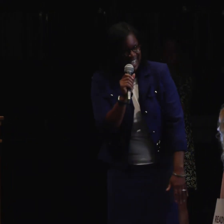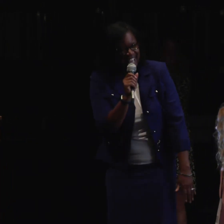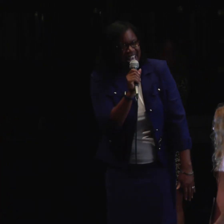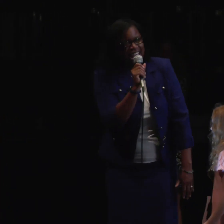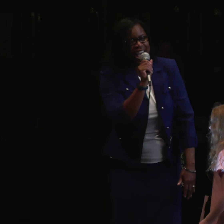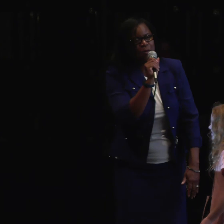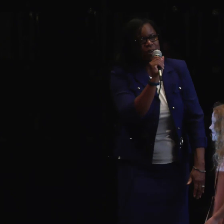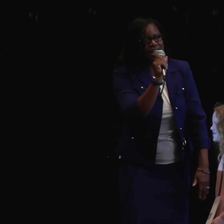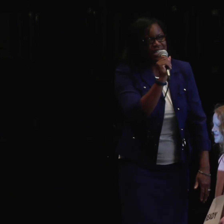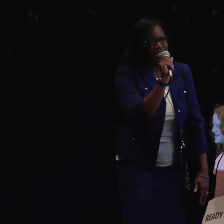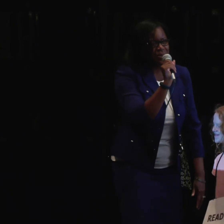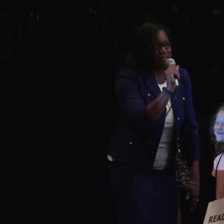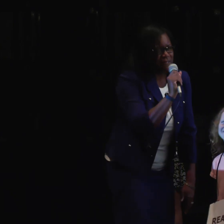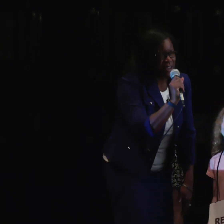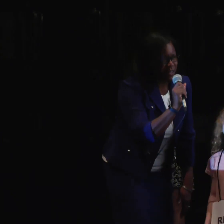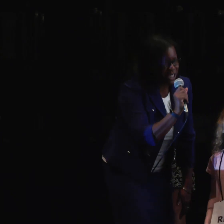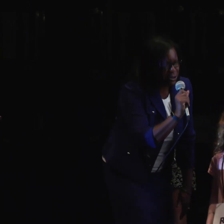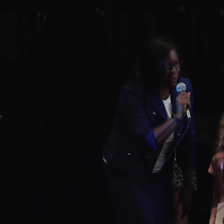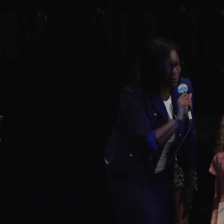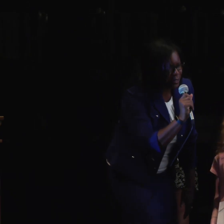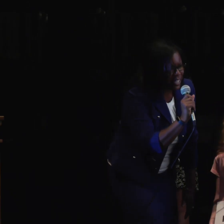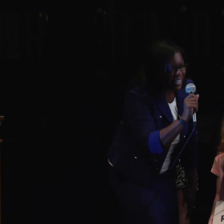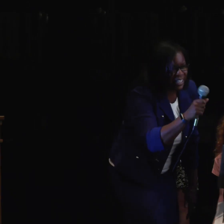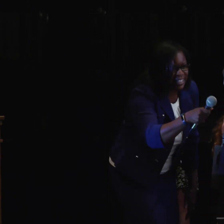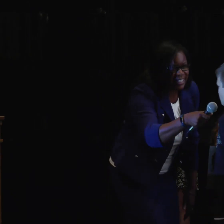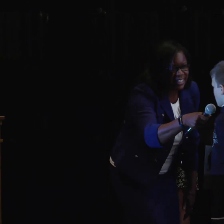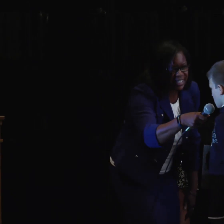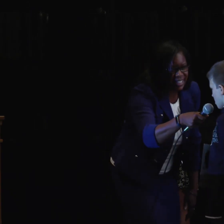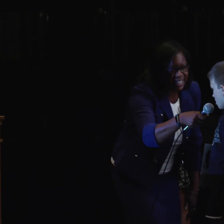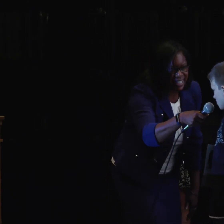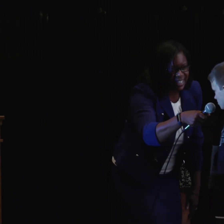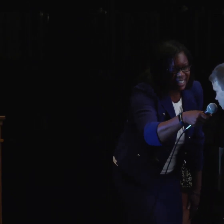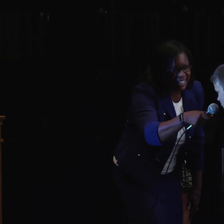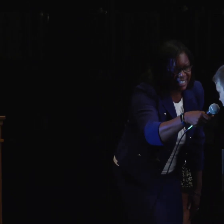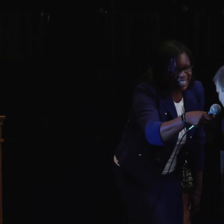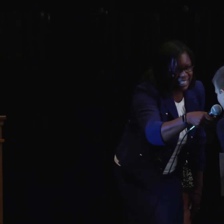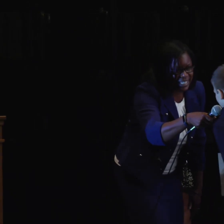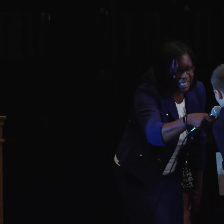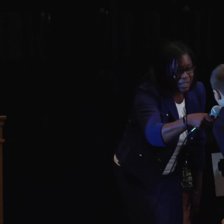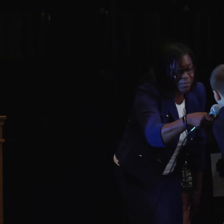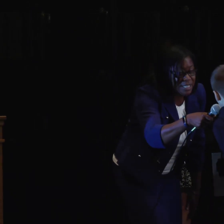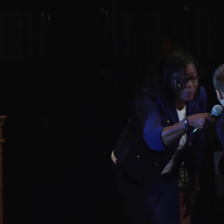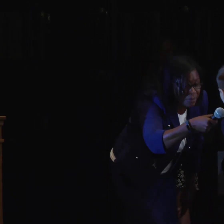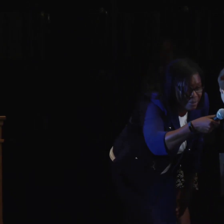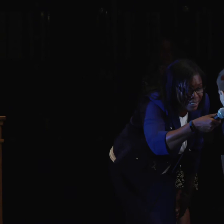Darrington. And Willing, do you have a favorite teacher or person?